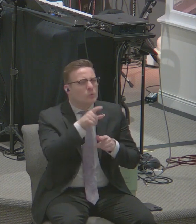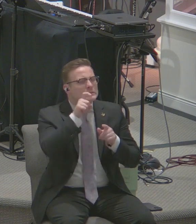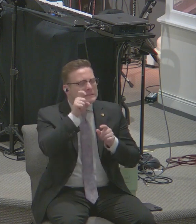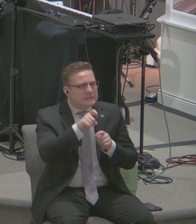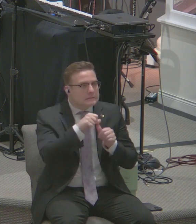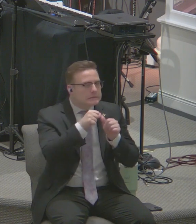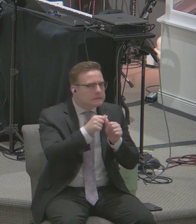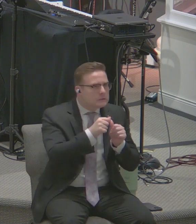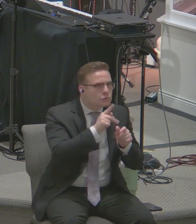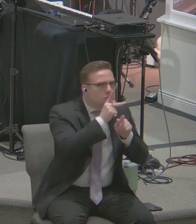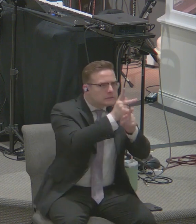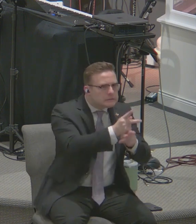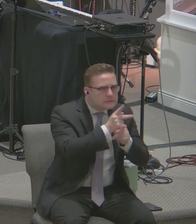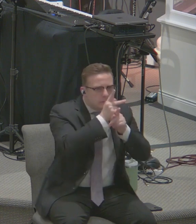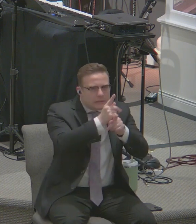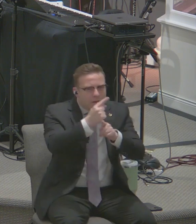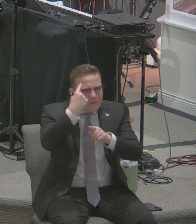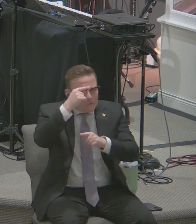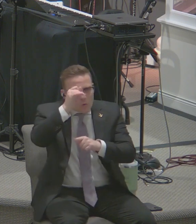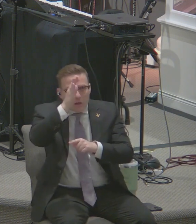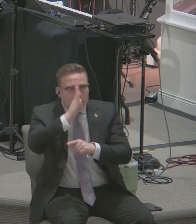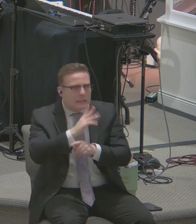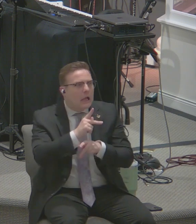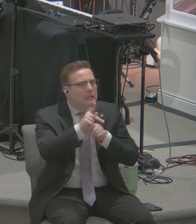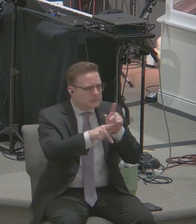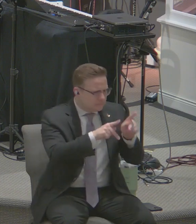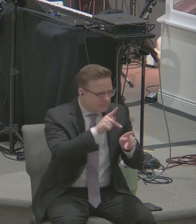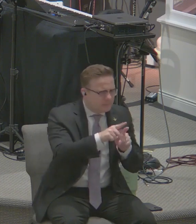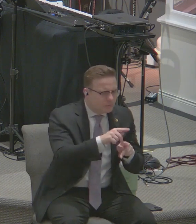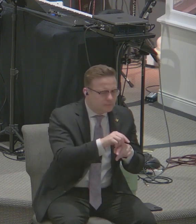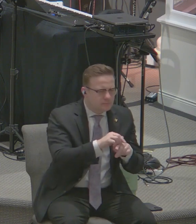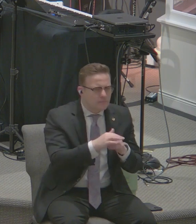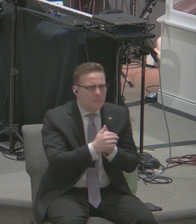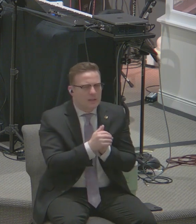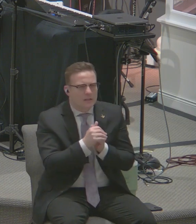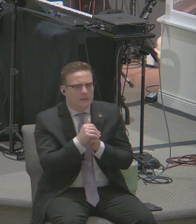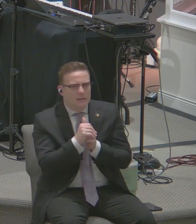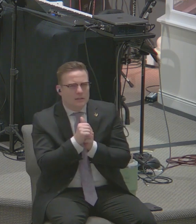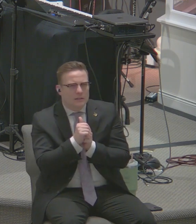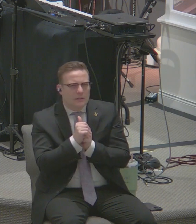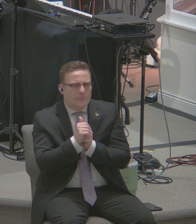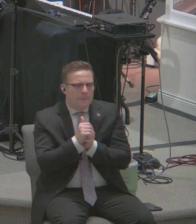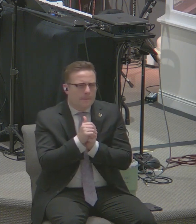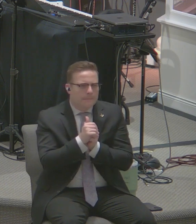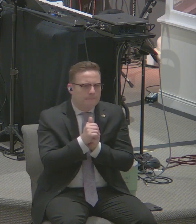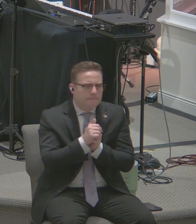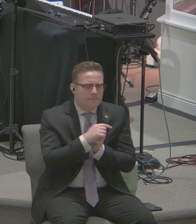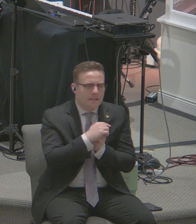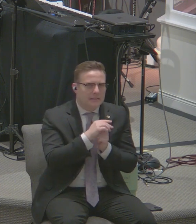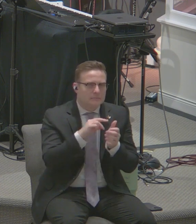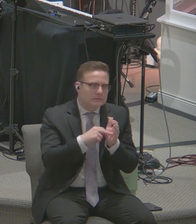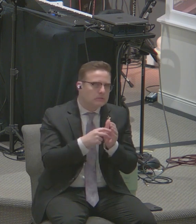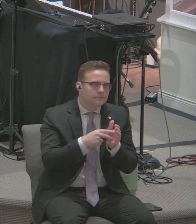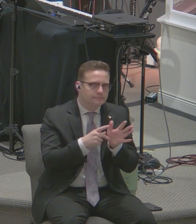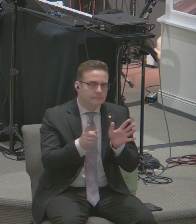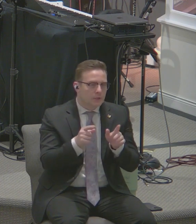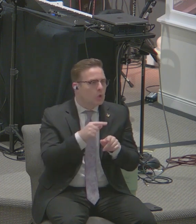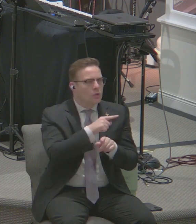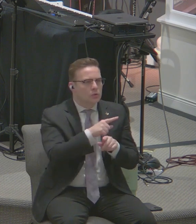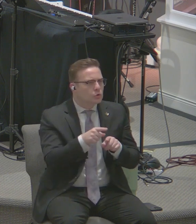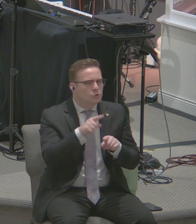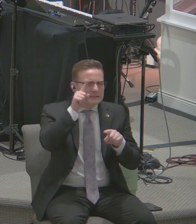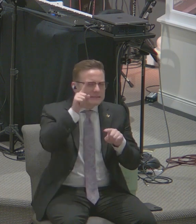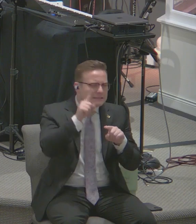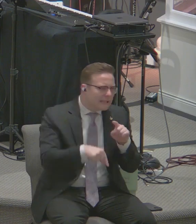watchful eye over the flock. Not under compulsion. You cannot do this under